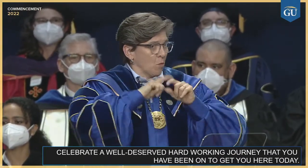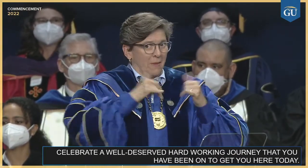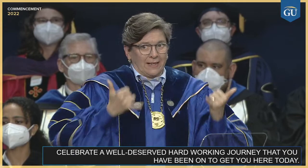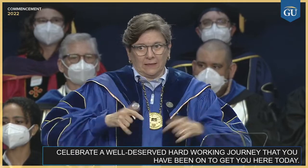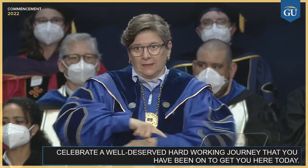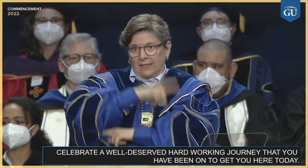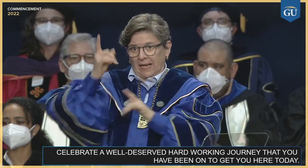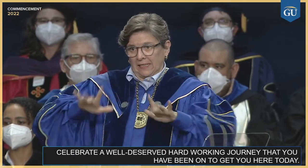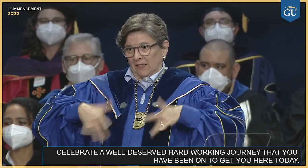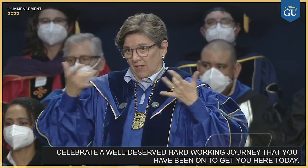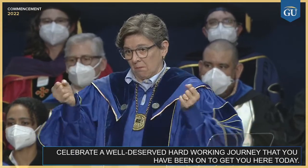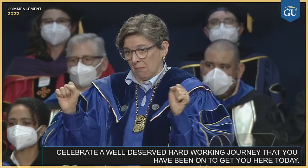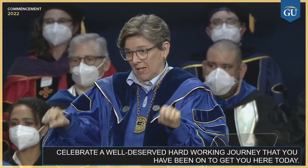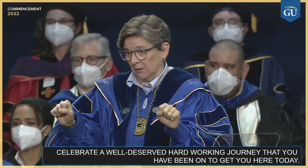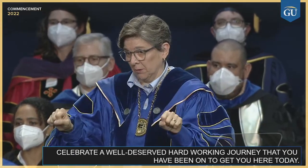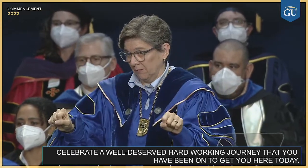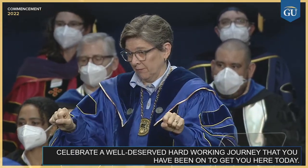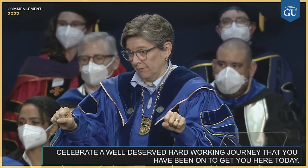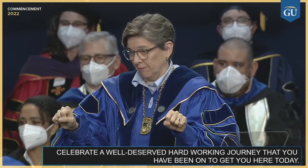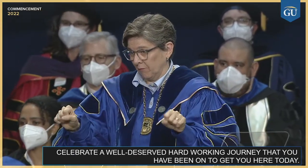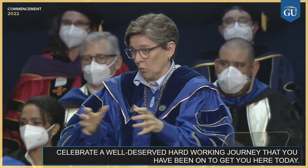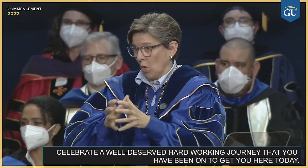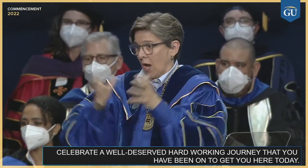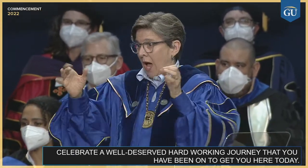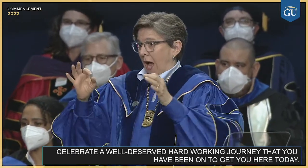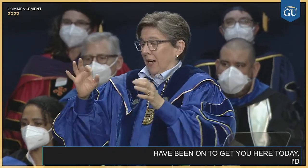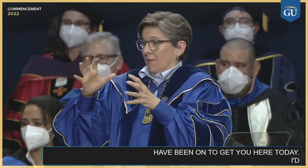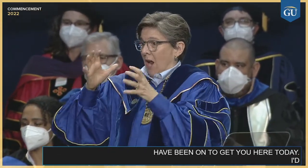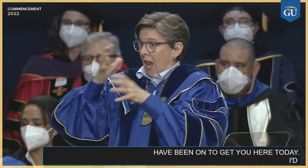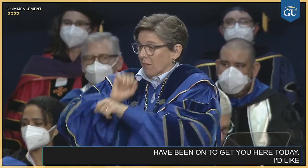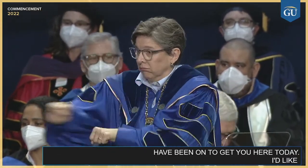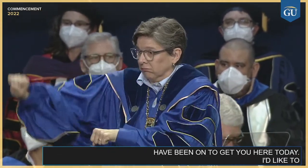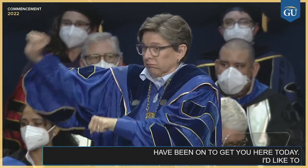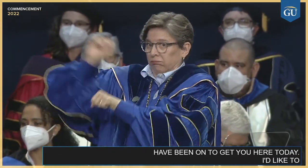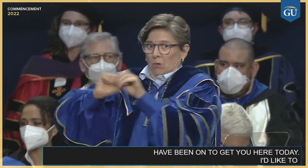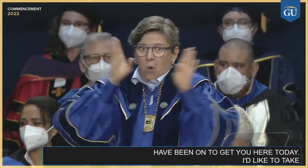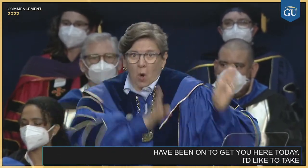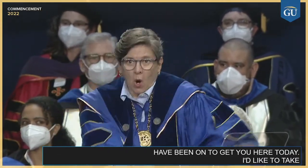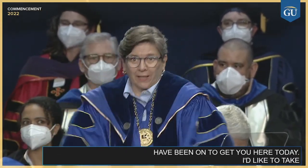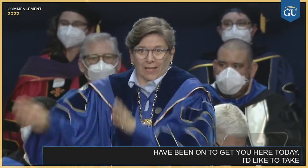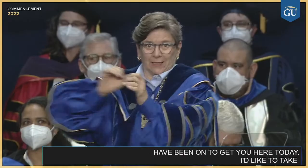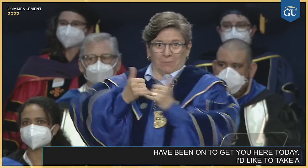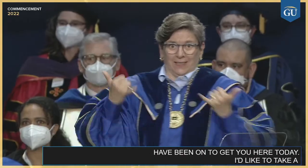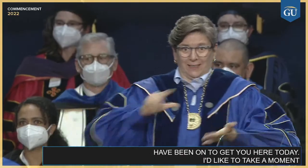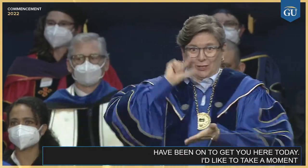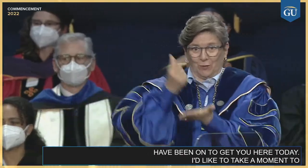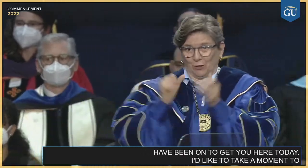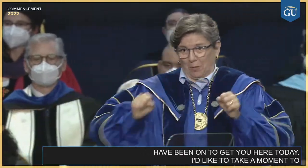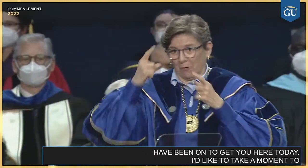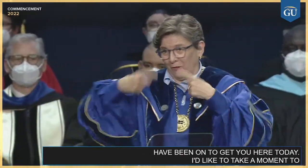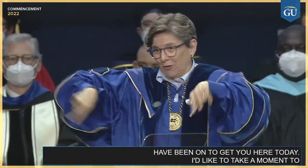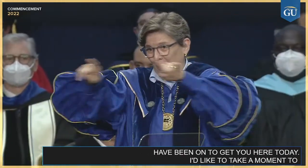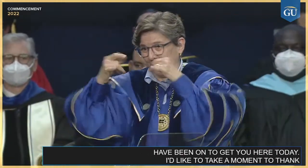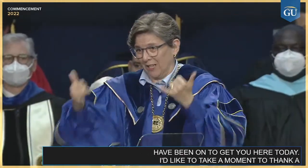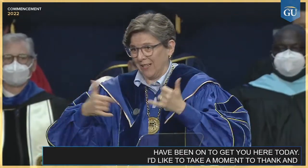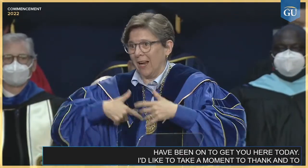and commend all of the people who have made today's event possible. There is a lot of work that went into behind the scenes and making